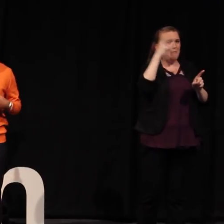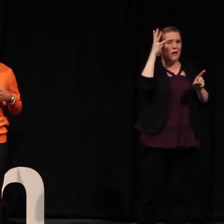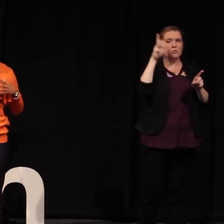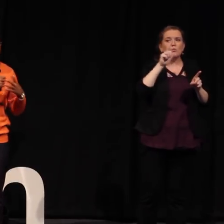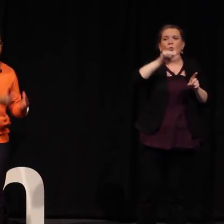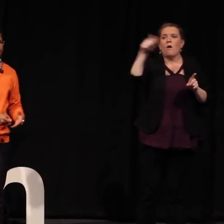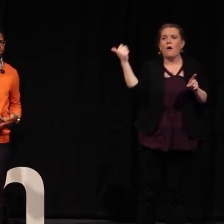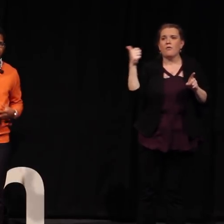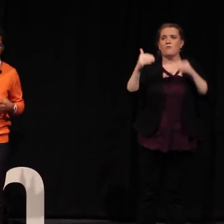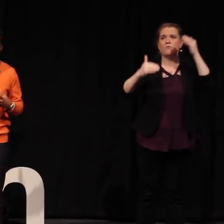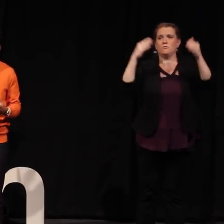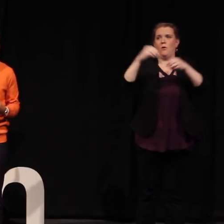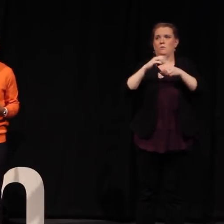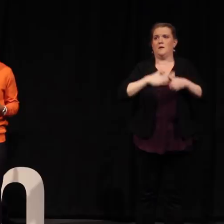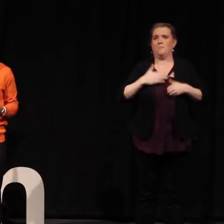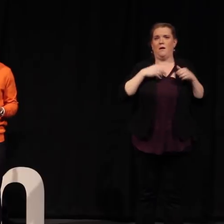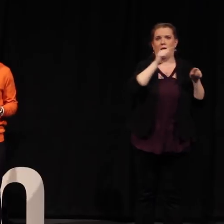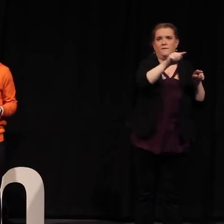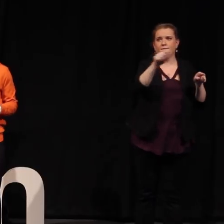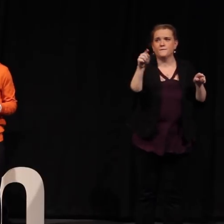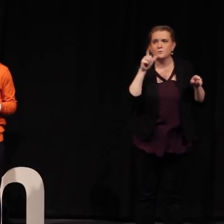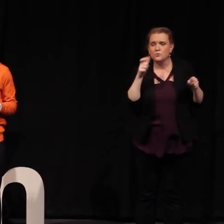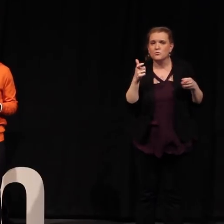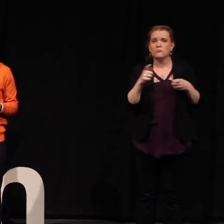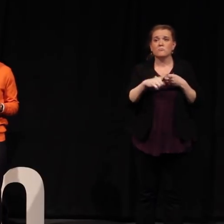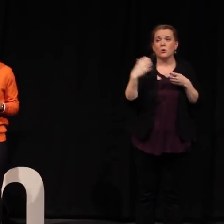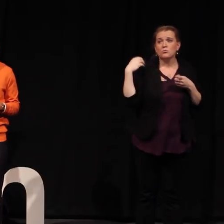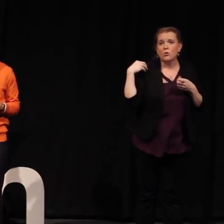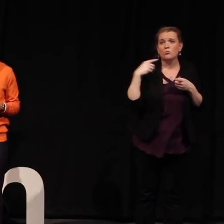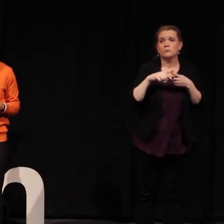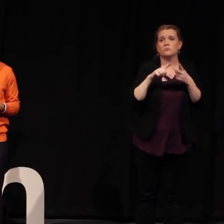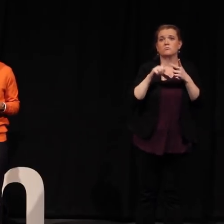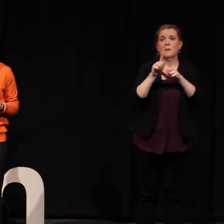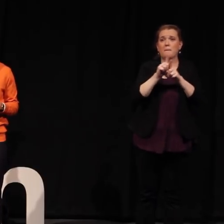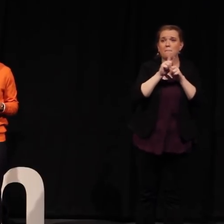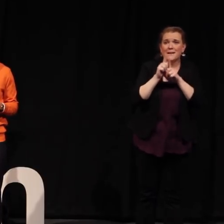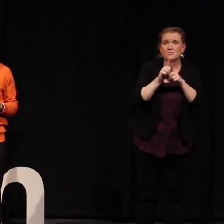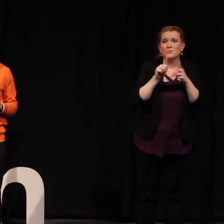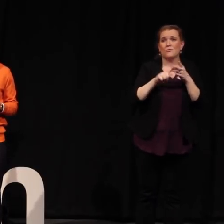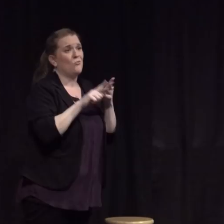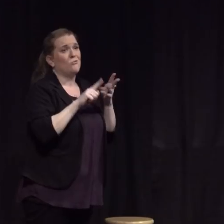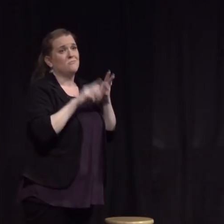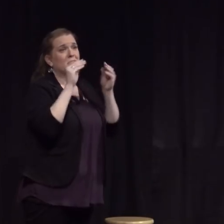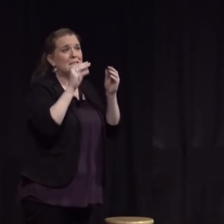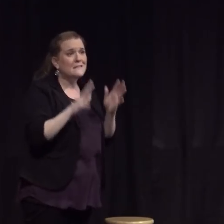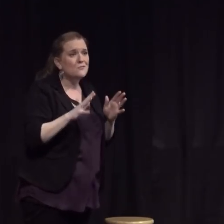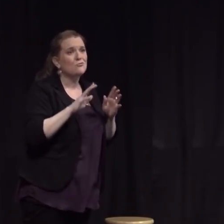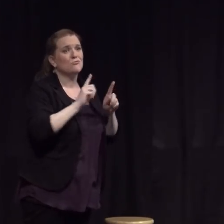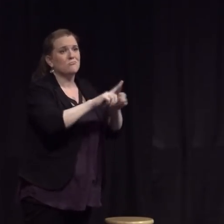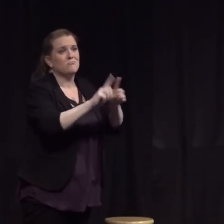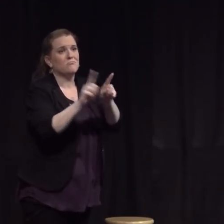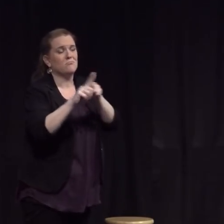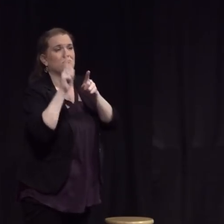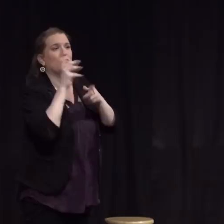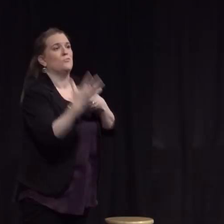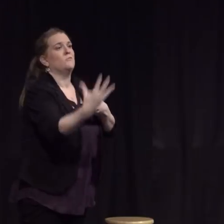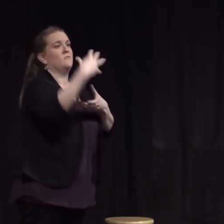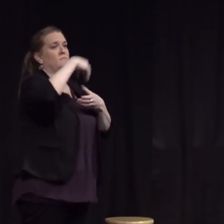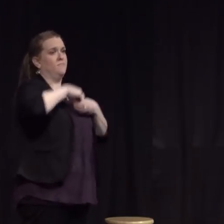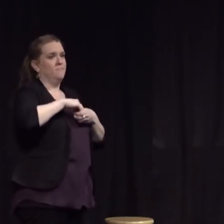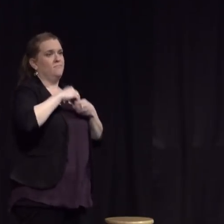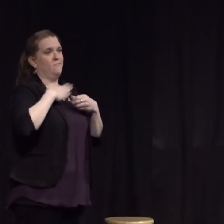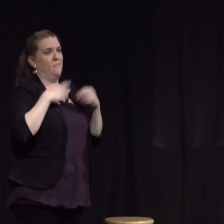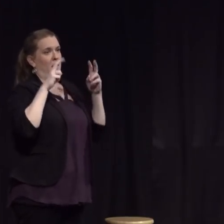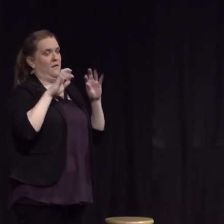individuals that played the roles of coaches, mentors, and extended family that became a part of my circle. In these individuals, I could